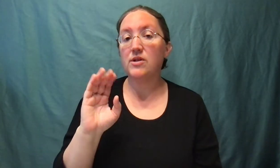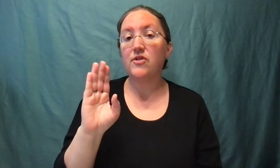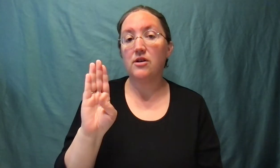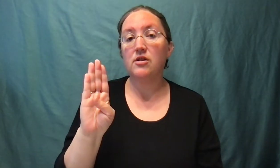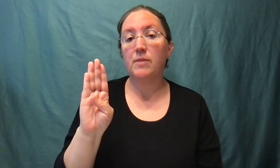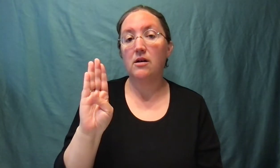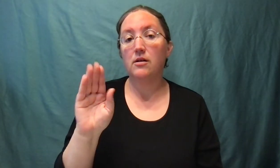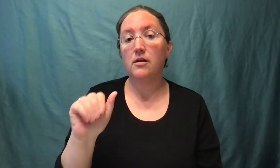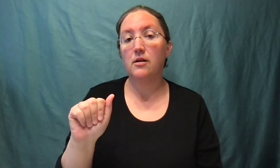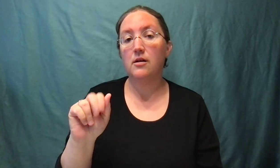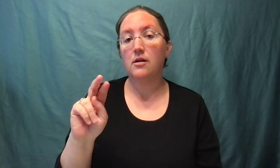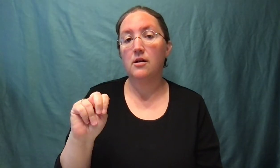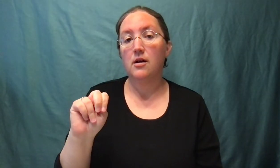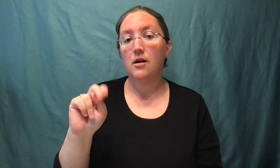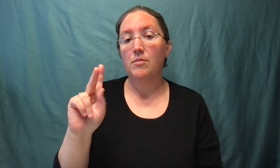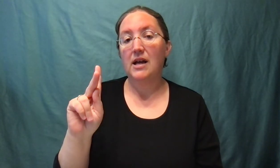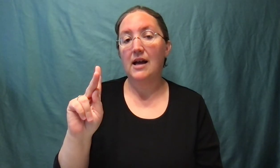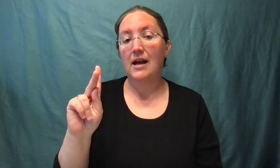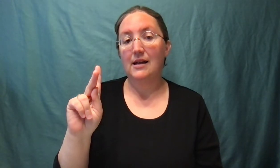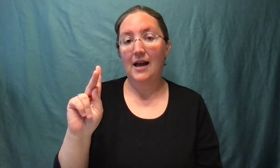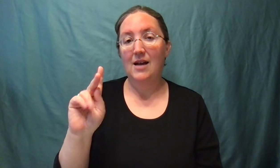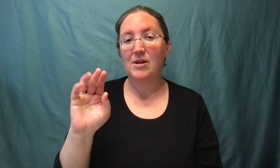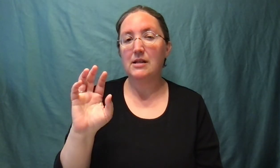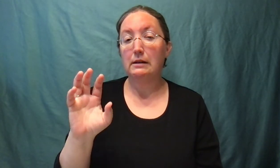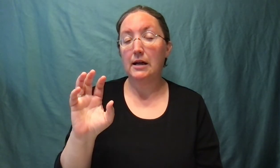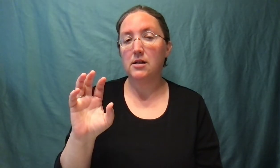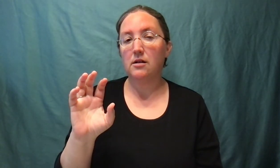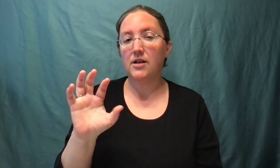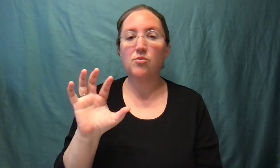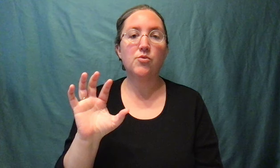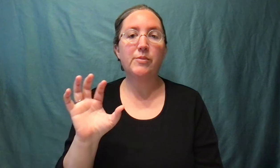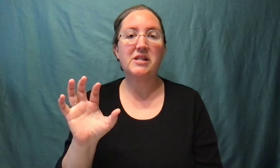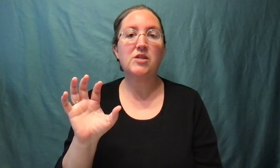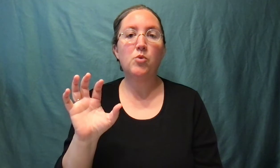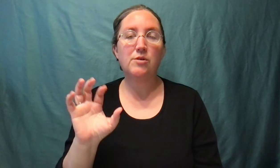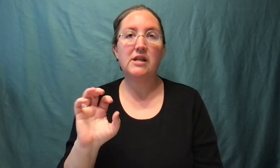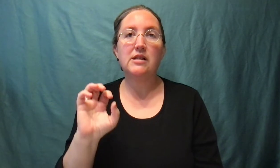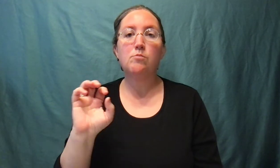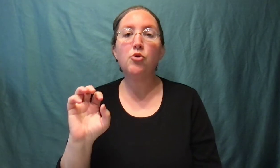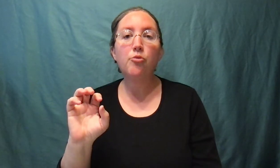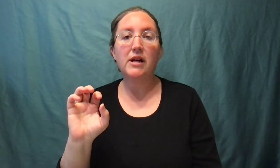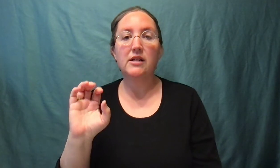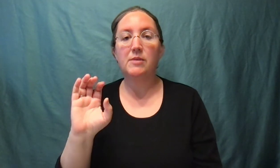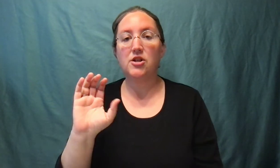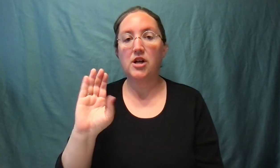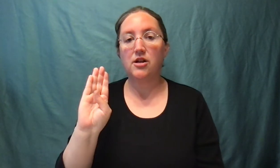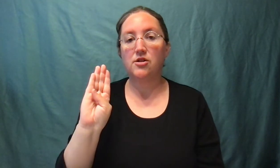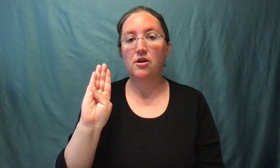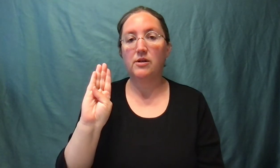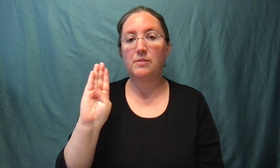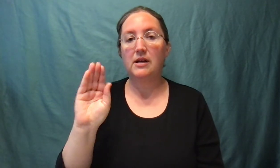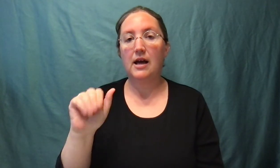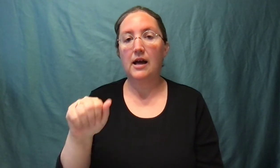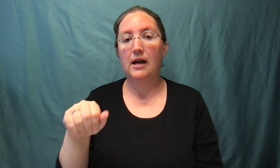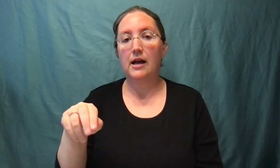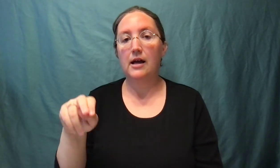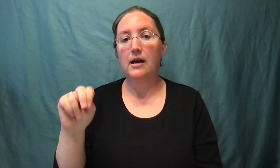finger spelled, B-A-N-K, but it's a lexicalized word, which means its movement has been changed. So it's